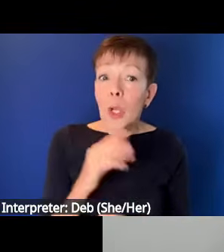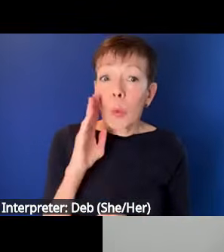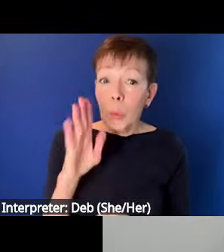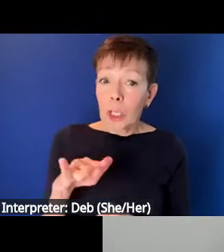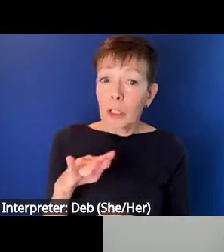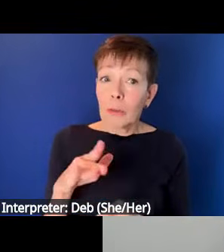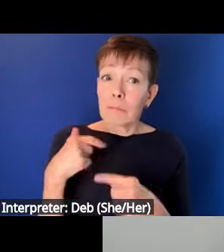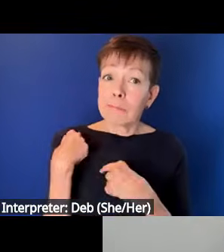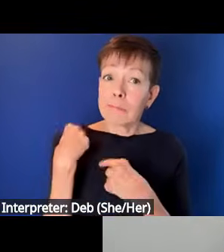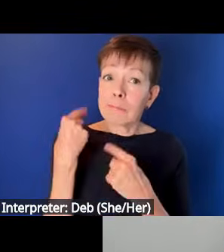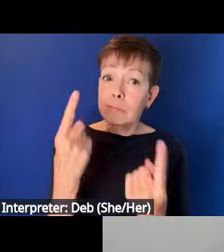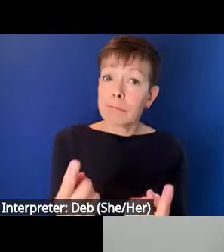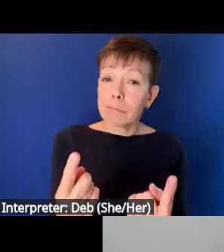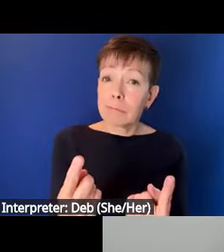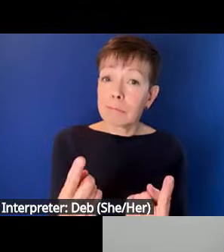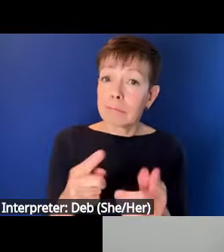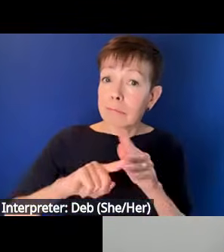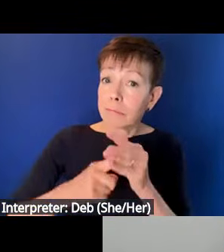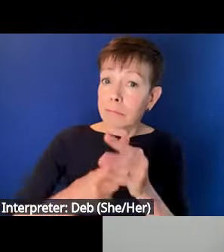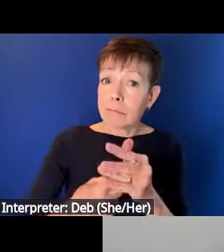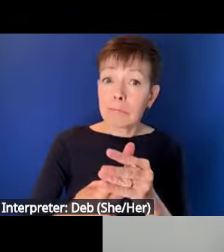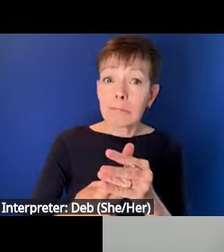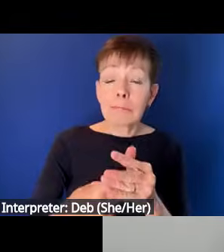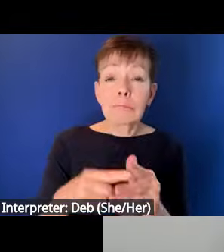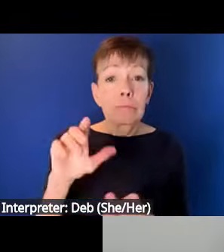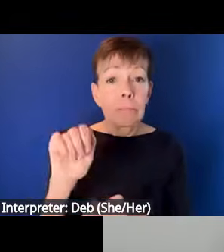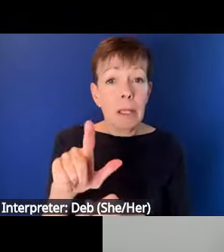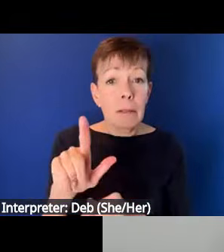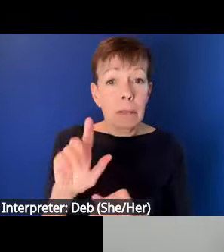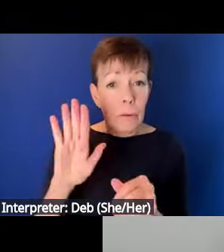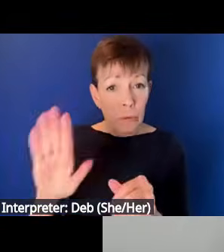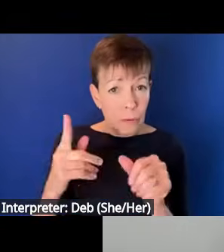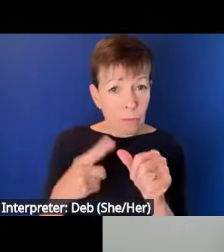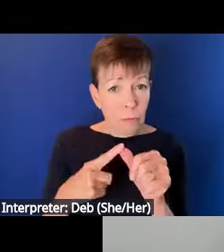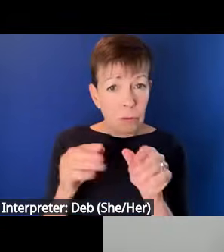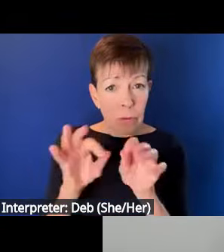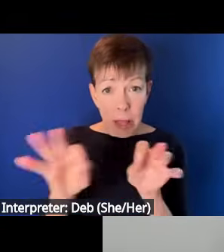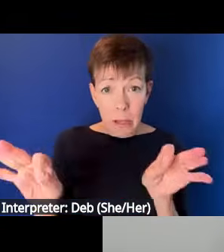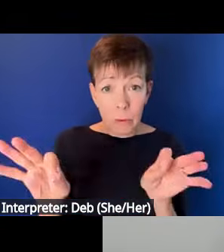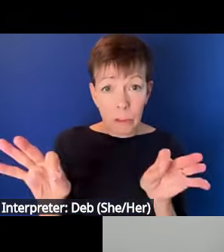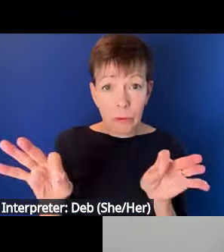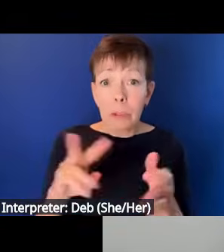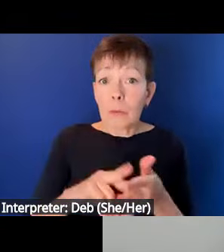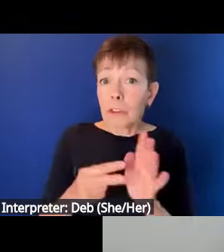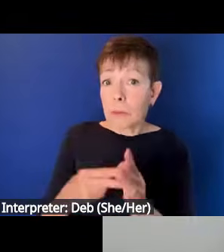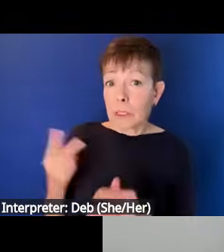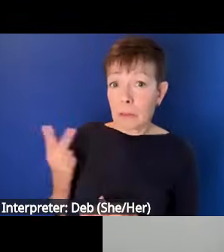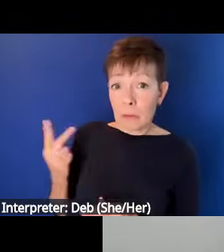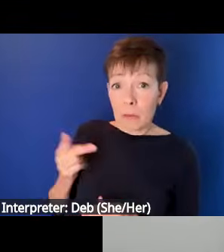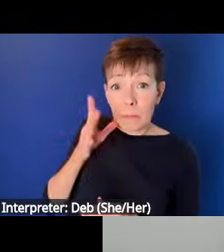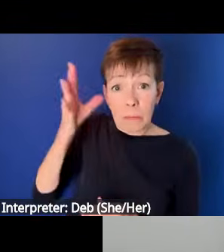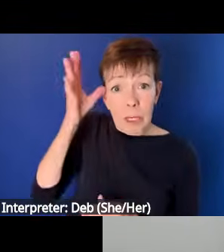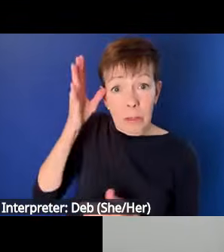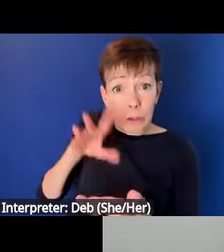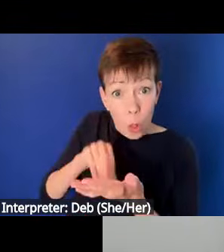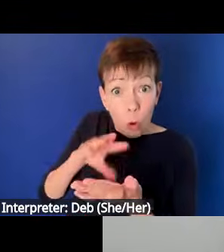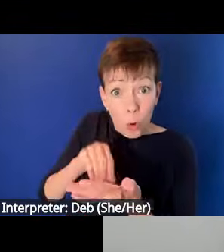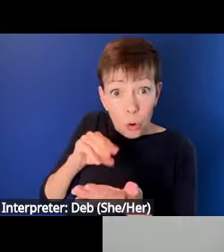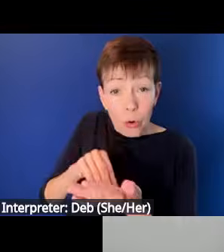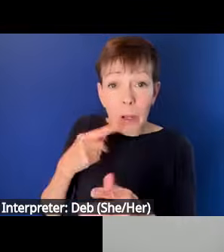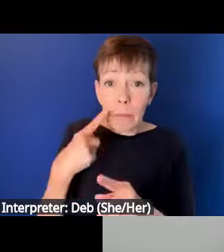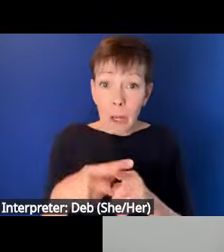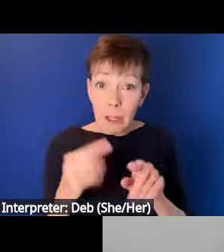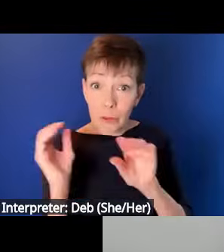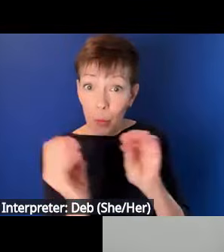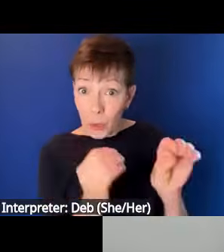that ASL would be her first language. So we learned and we taught her at the same time that